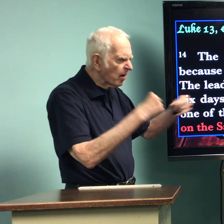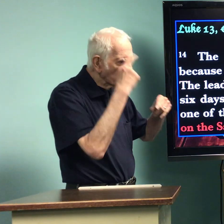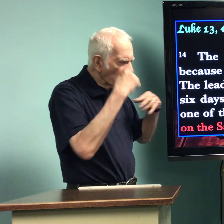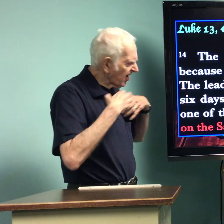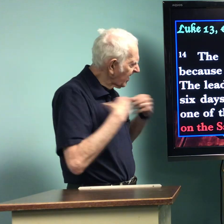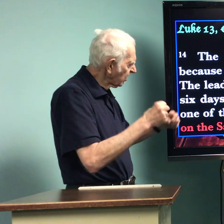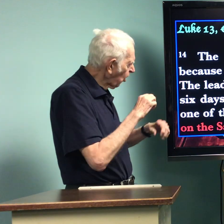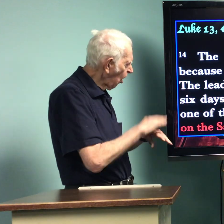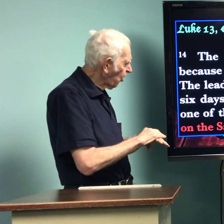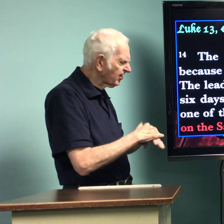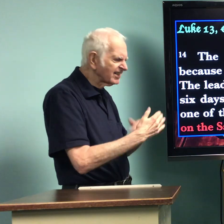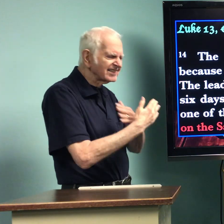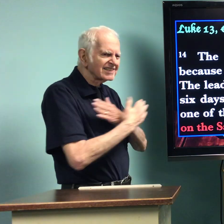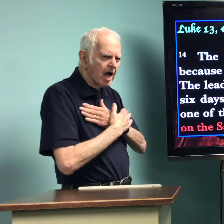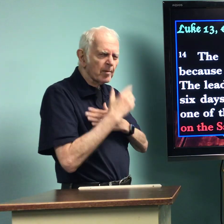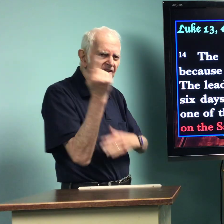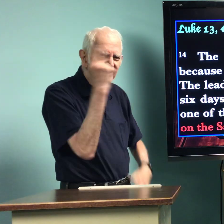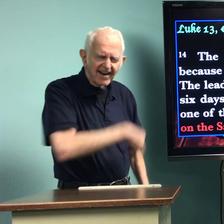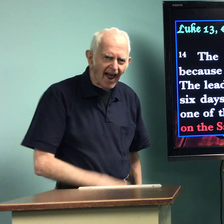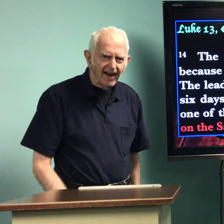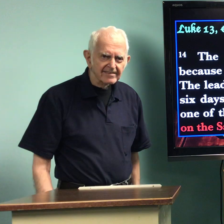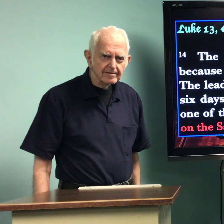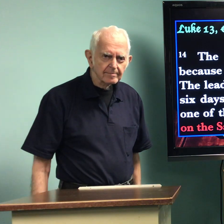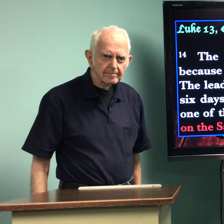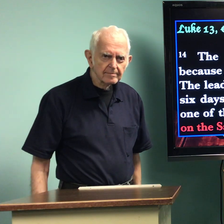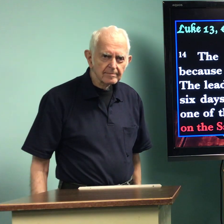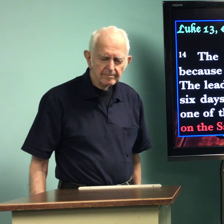Don't come for healing on the Sabbath day."